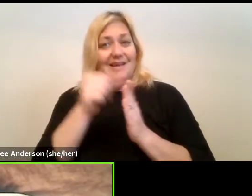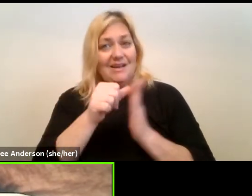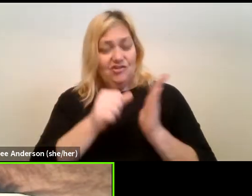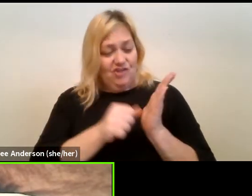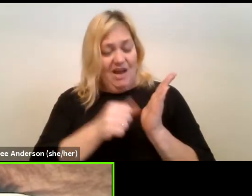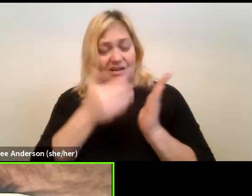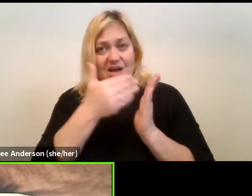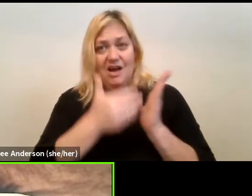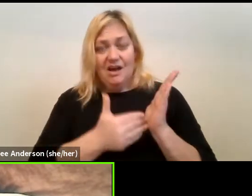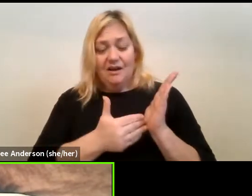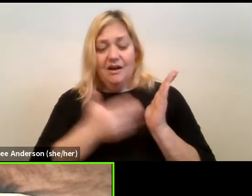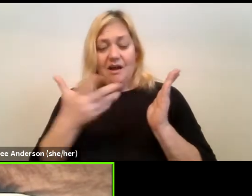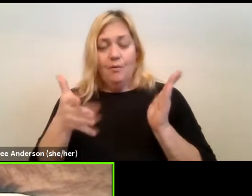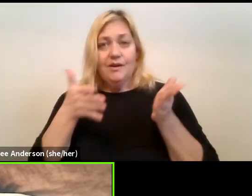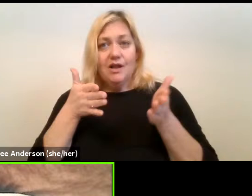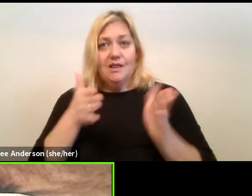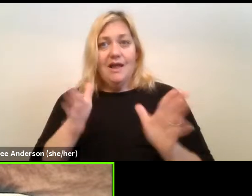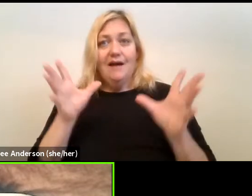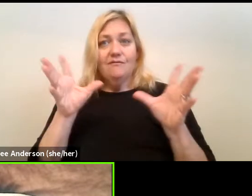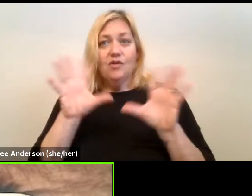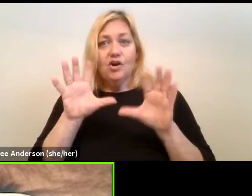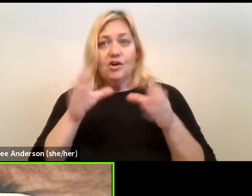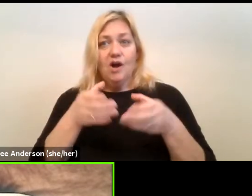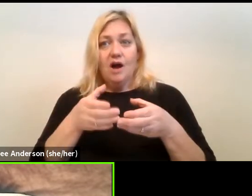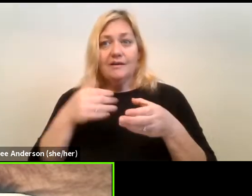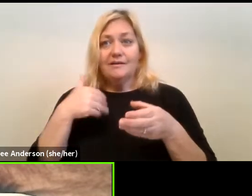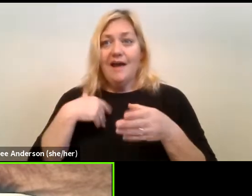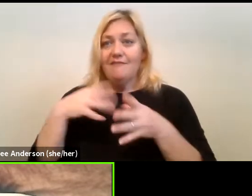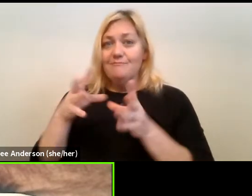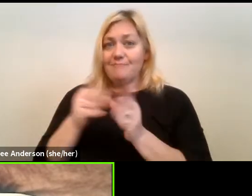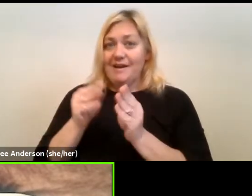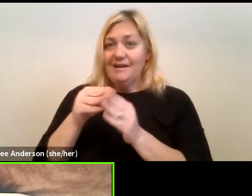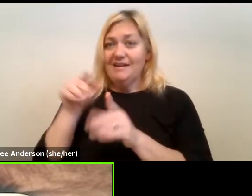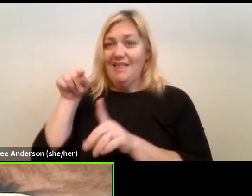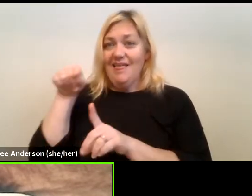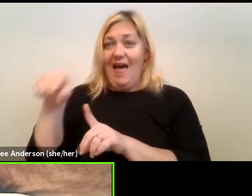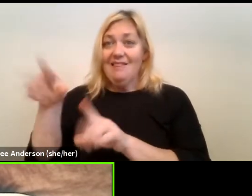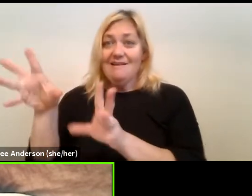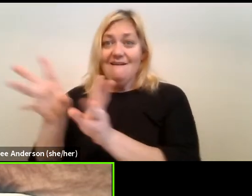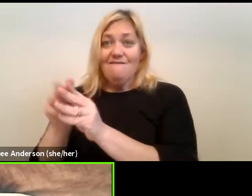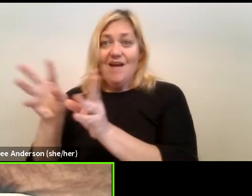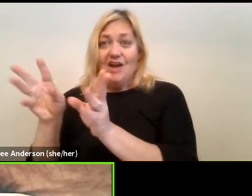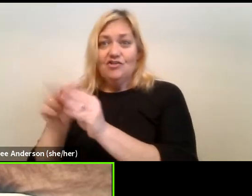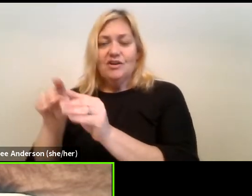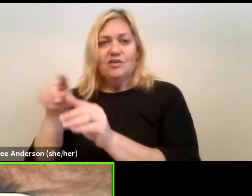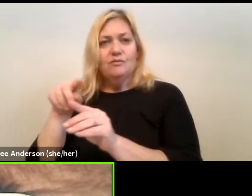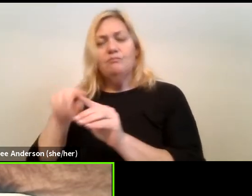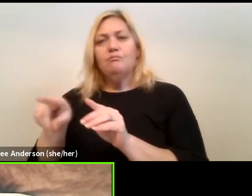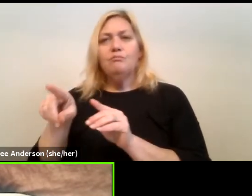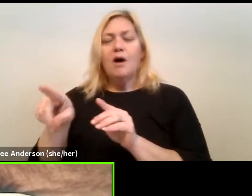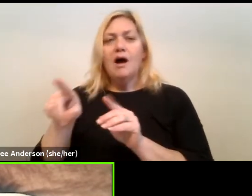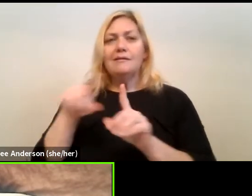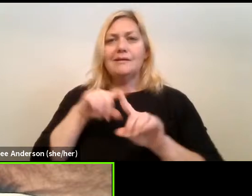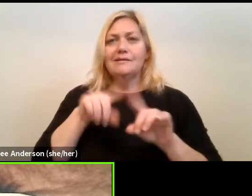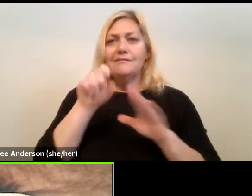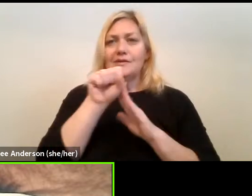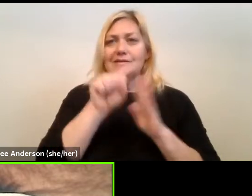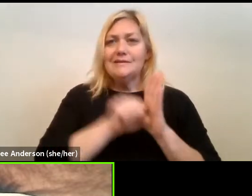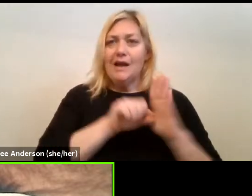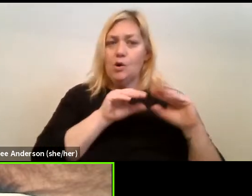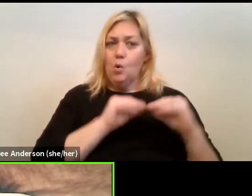always allowed caucuses to have meetings at the conventions, but chartered state